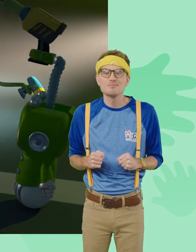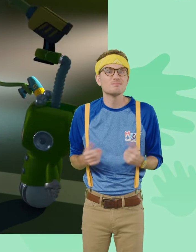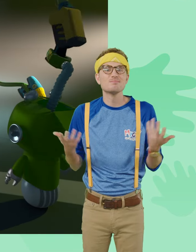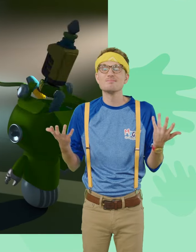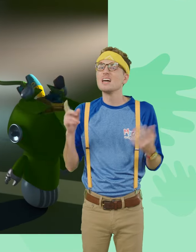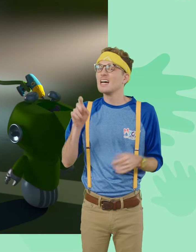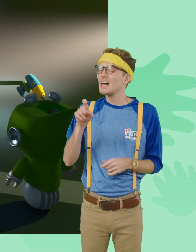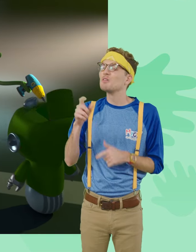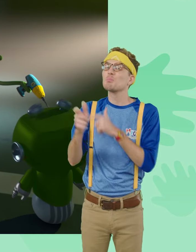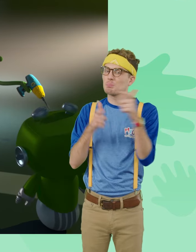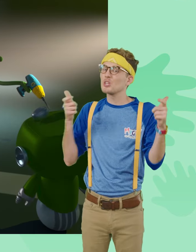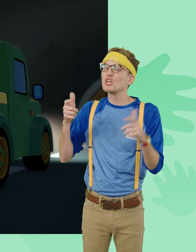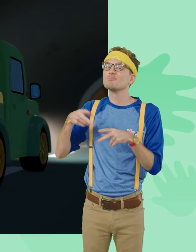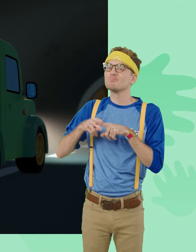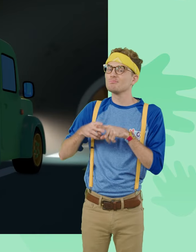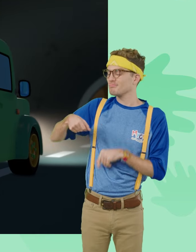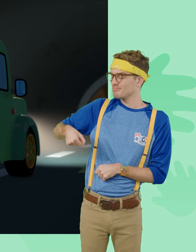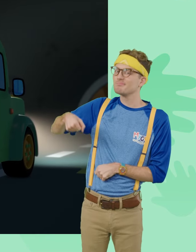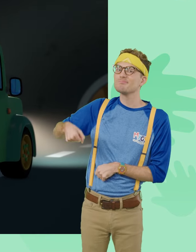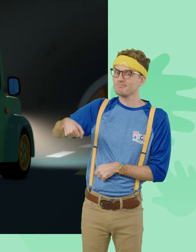We're going to need a bigger toolkit.